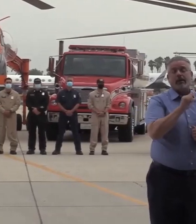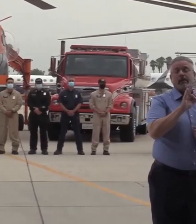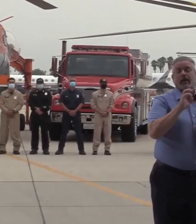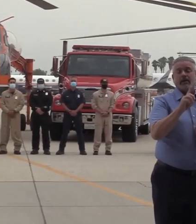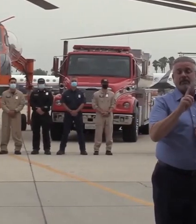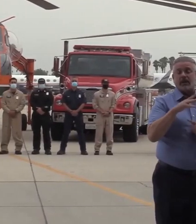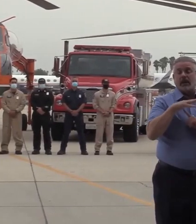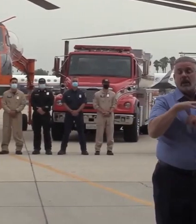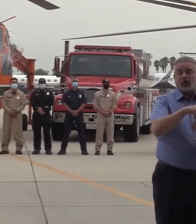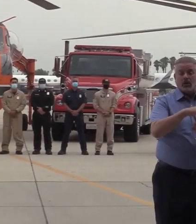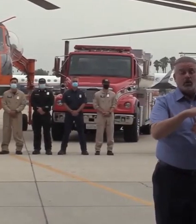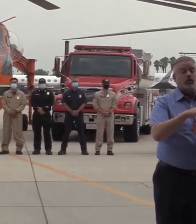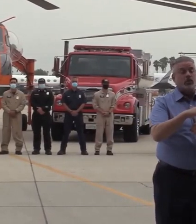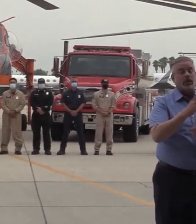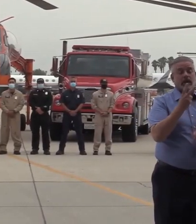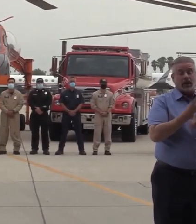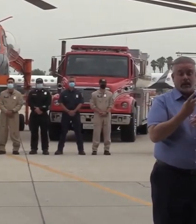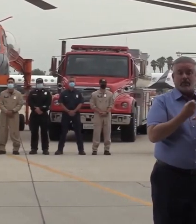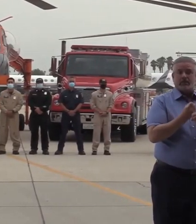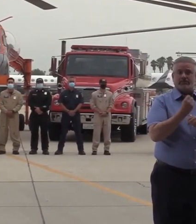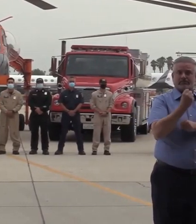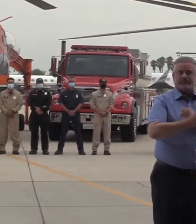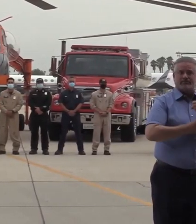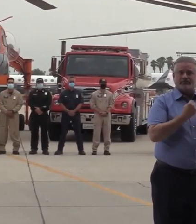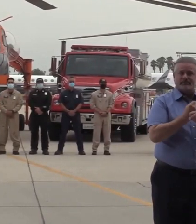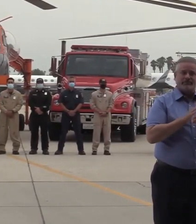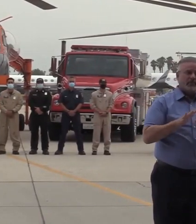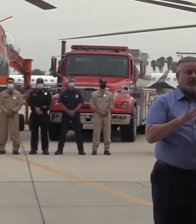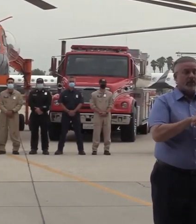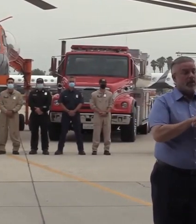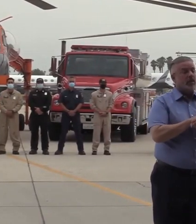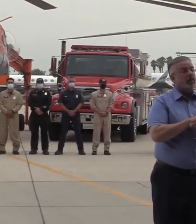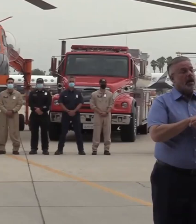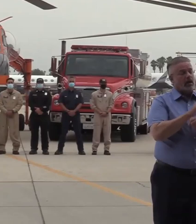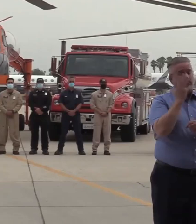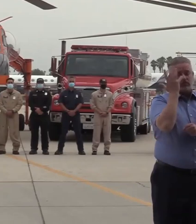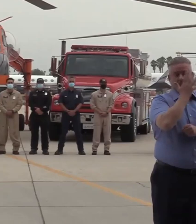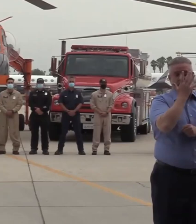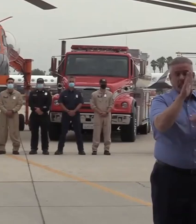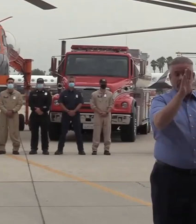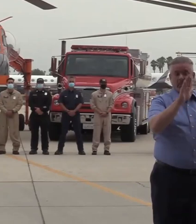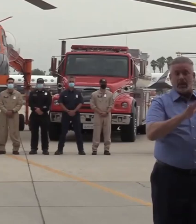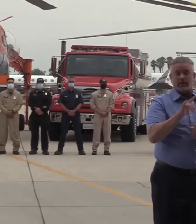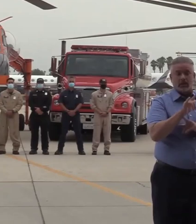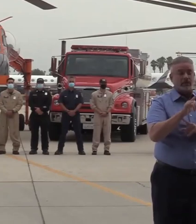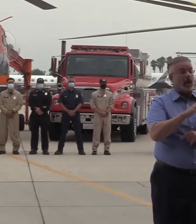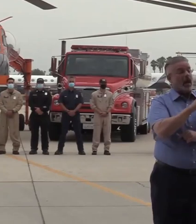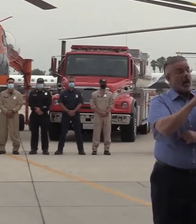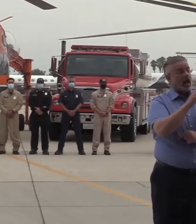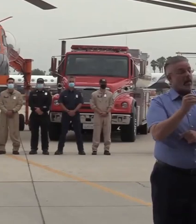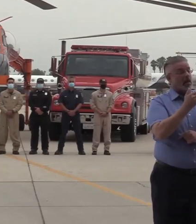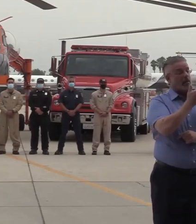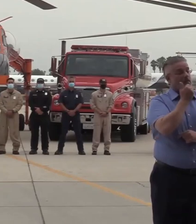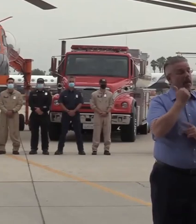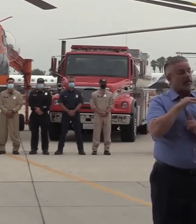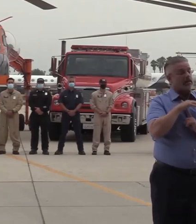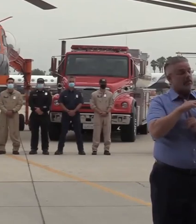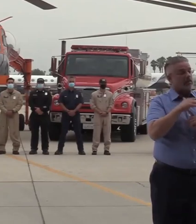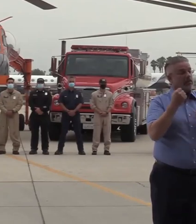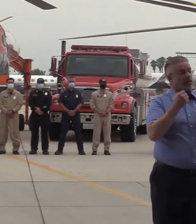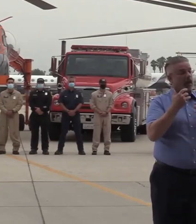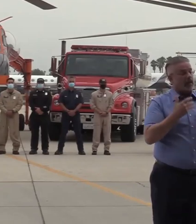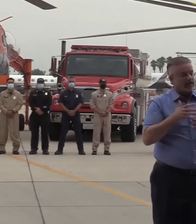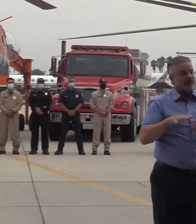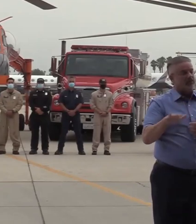aerial fleet, which we keep year-round, have exceptionally capable aircraft and the best pilots